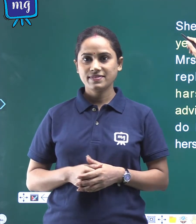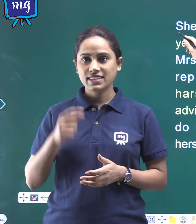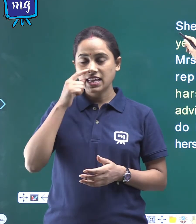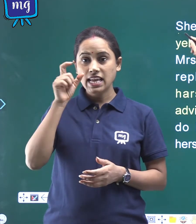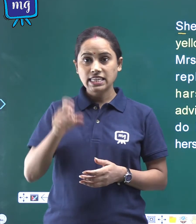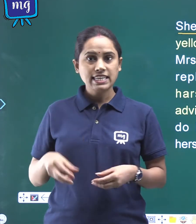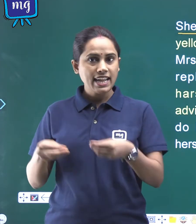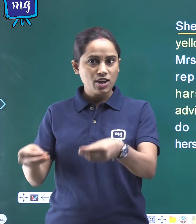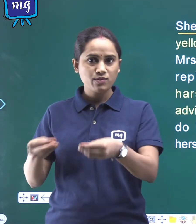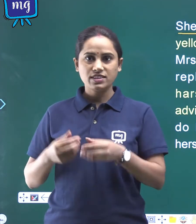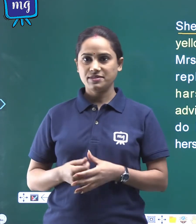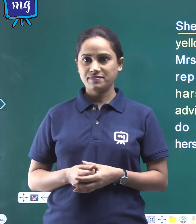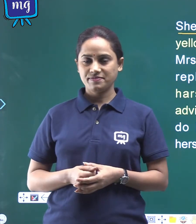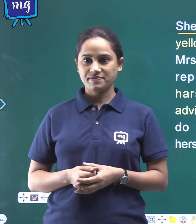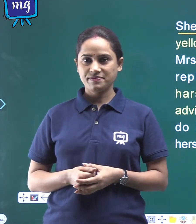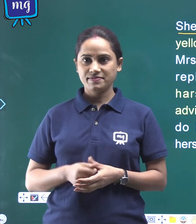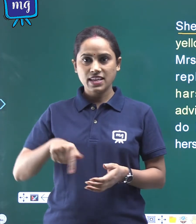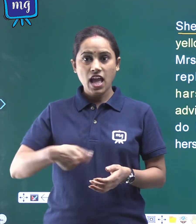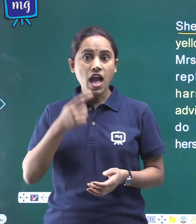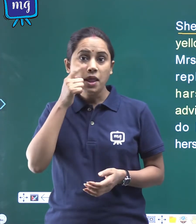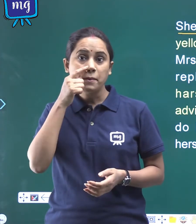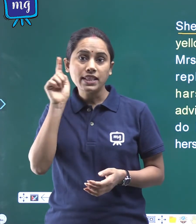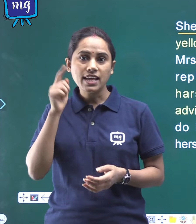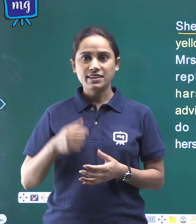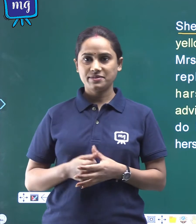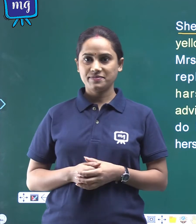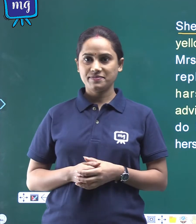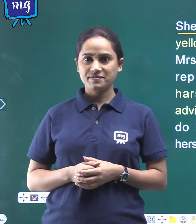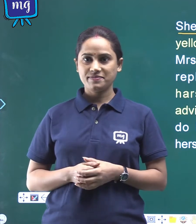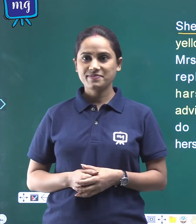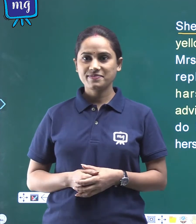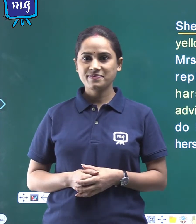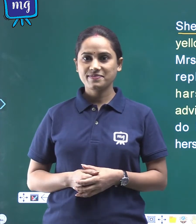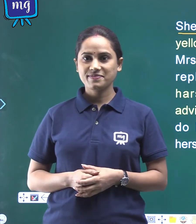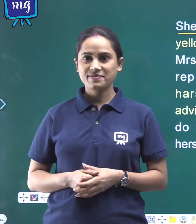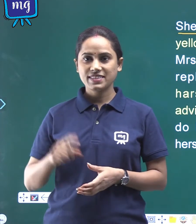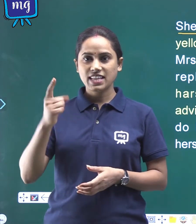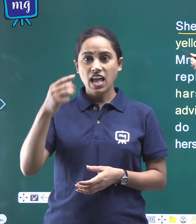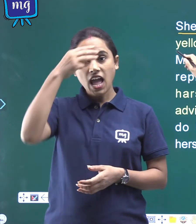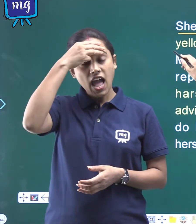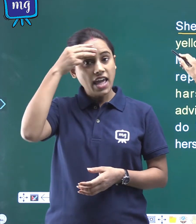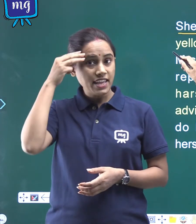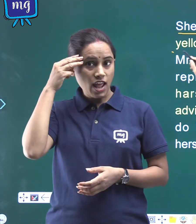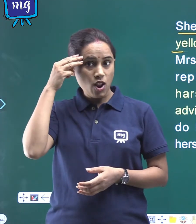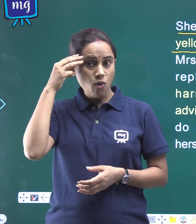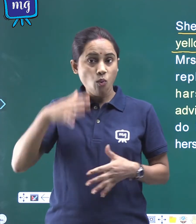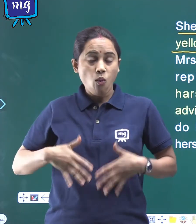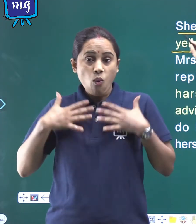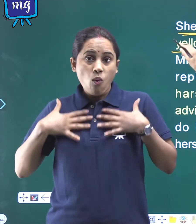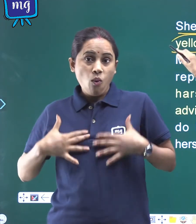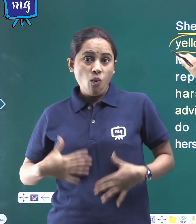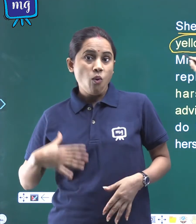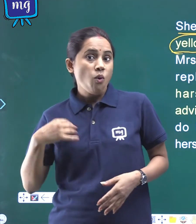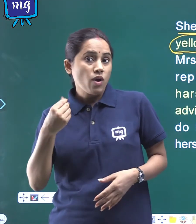She gives her mother a yellow silk dress